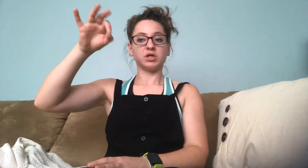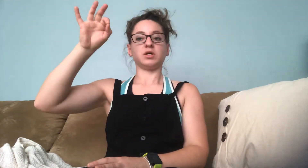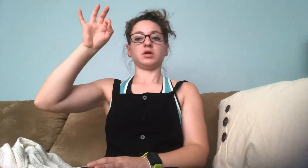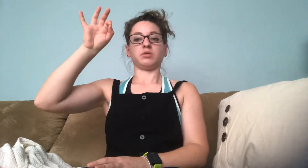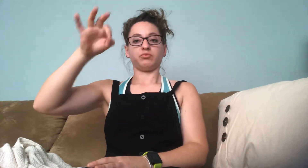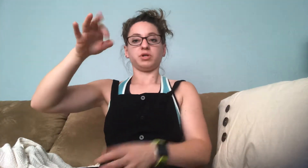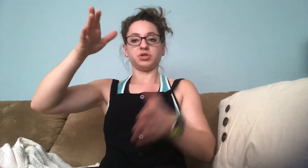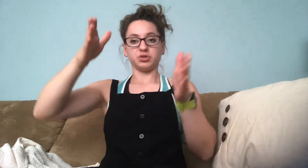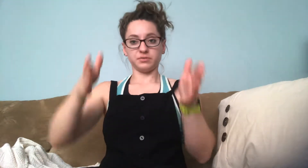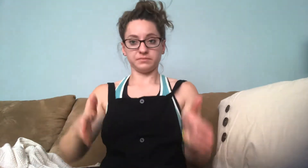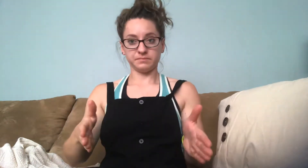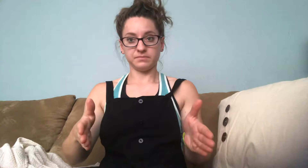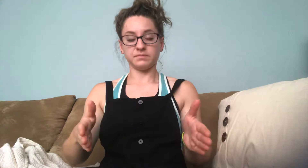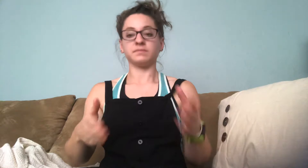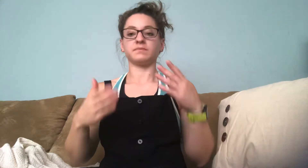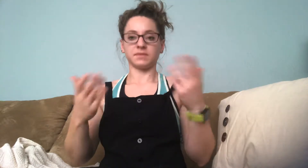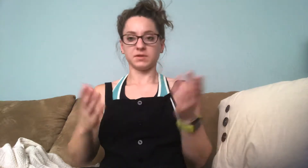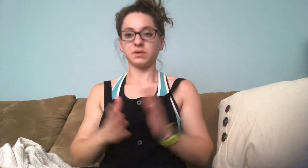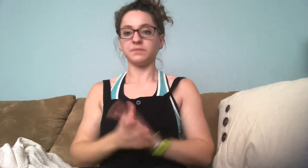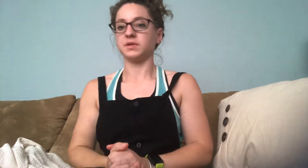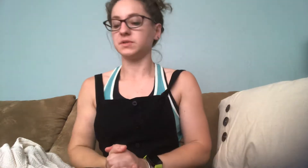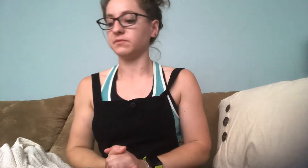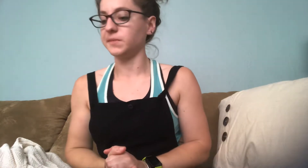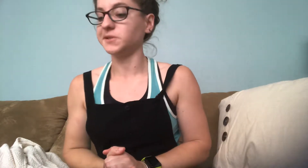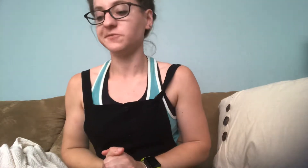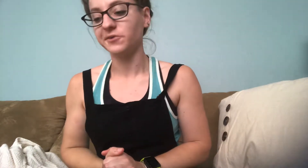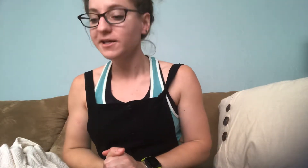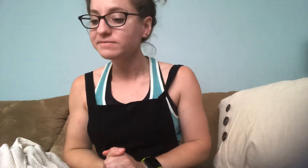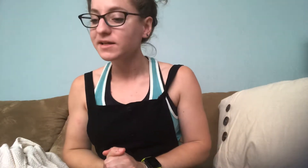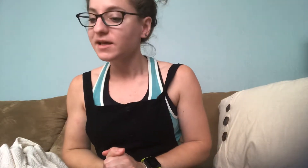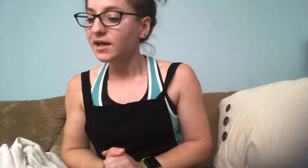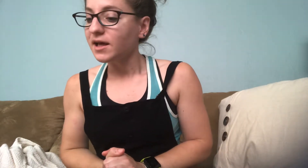preach, preacher. So there's some information for you.